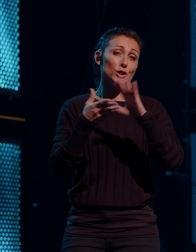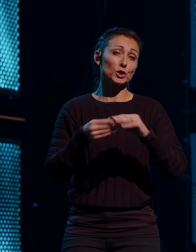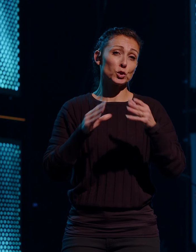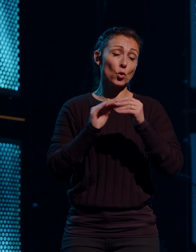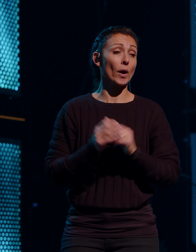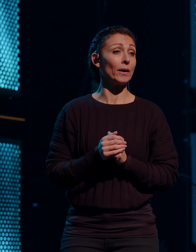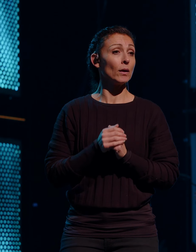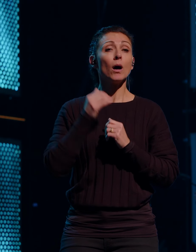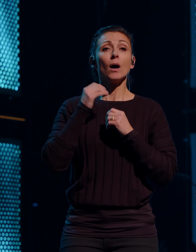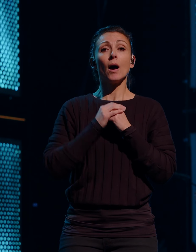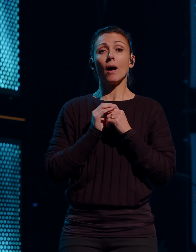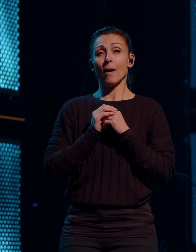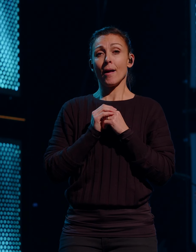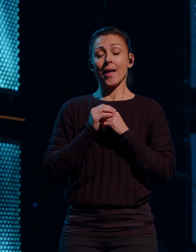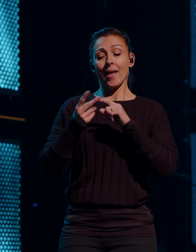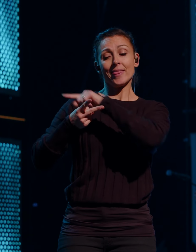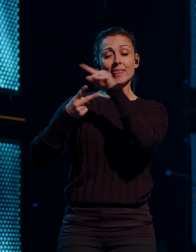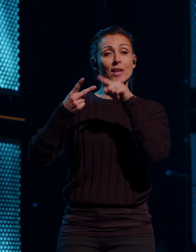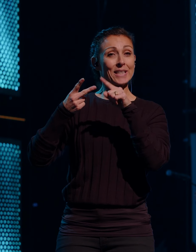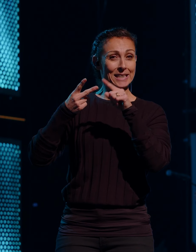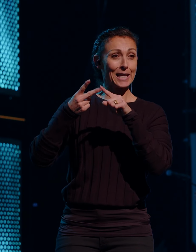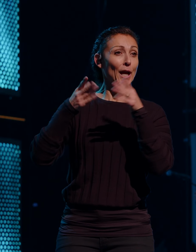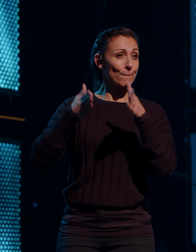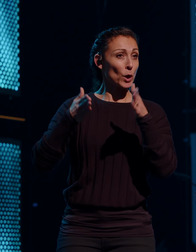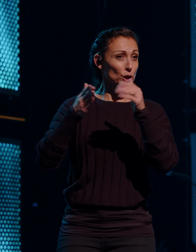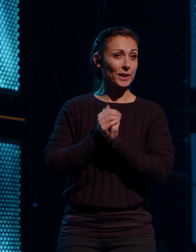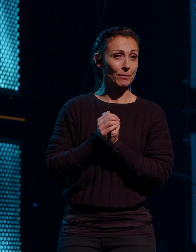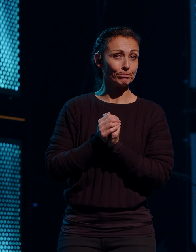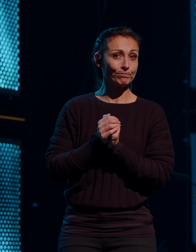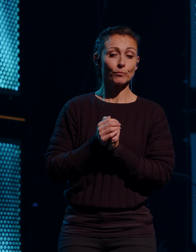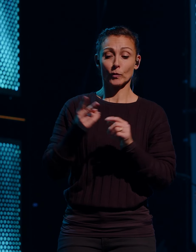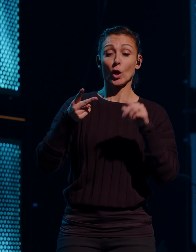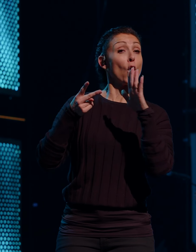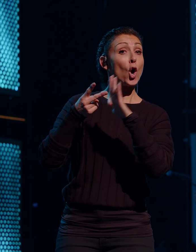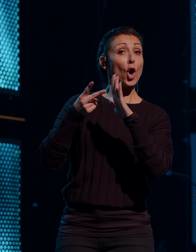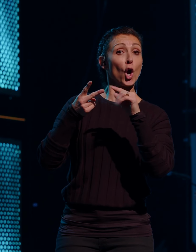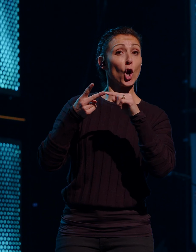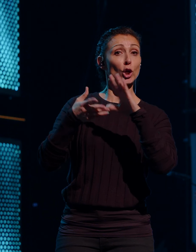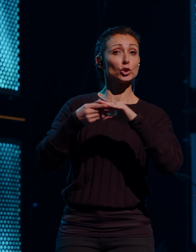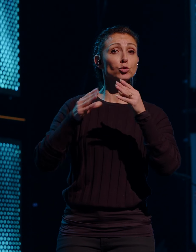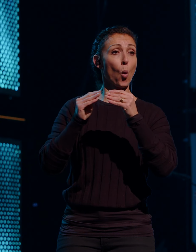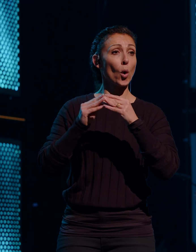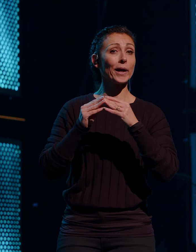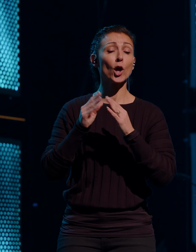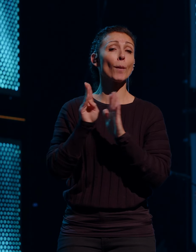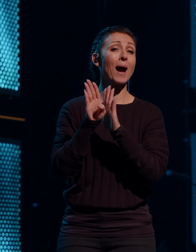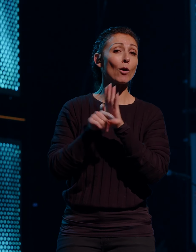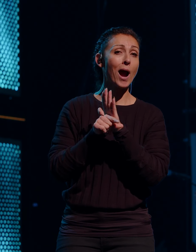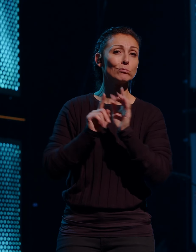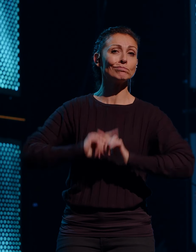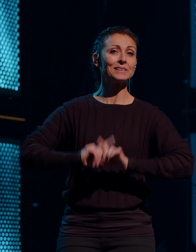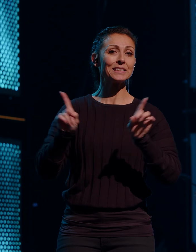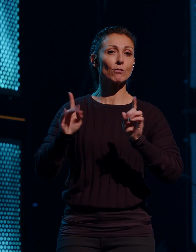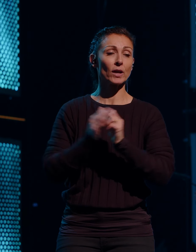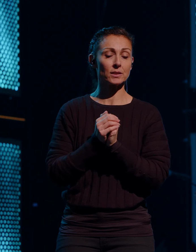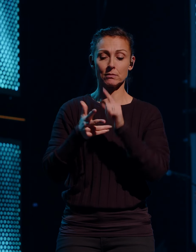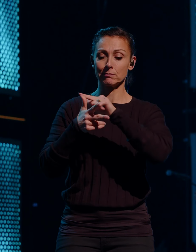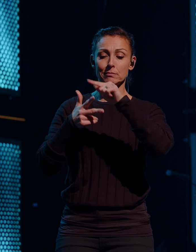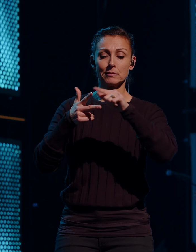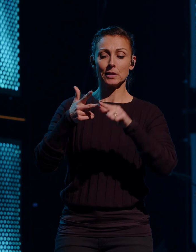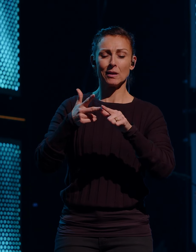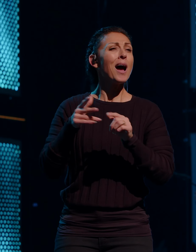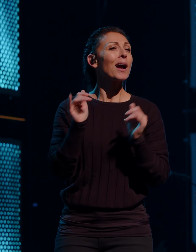the next person that is converted, you'll see that her story is a lot different than Lydia's story. Just like every single person in this church, all of our stories are